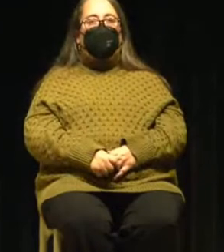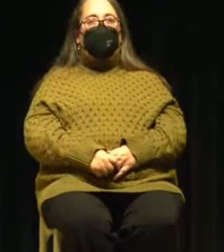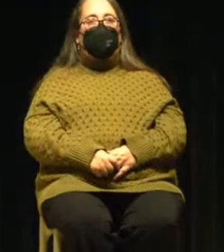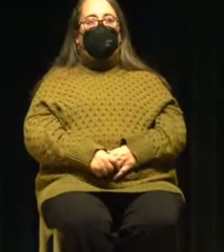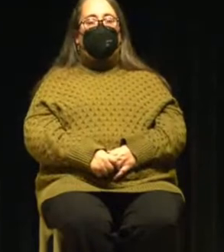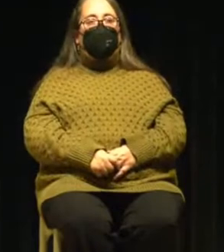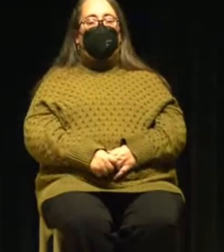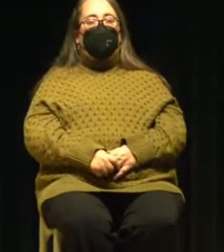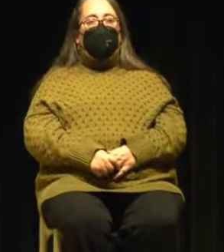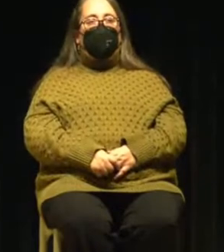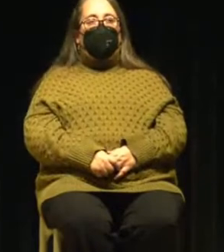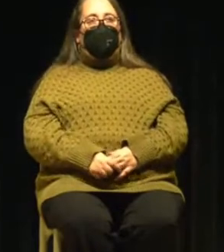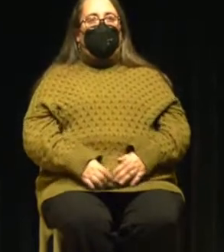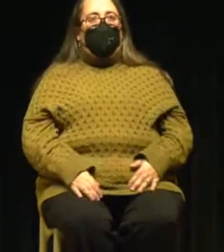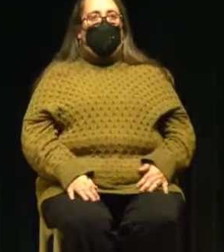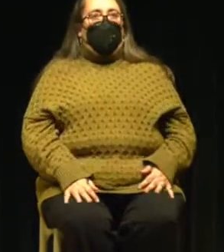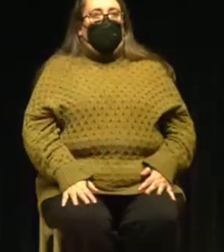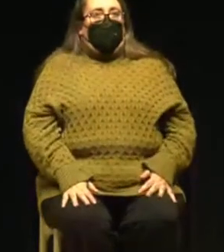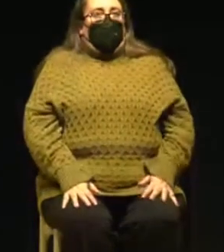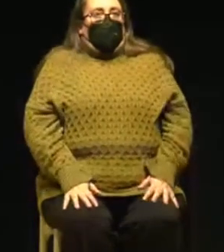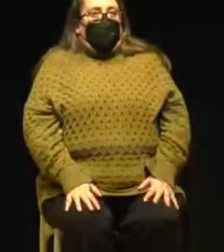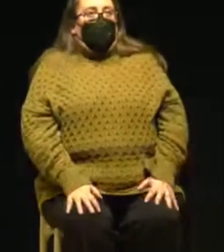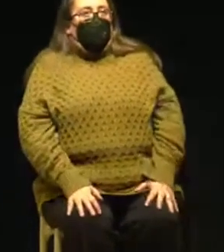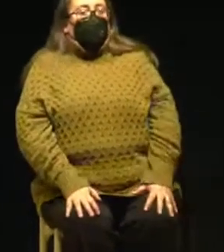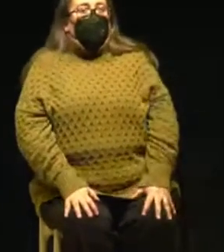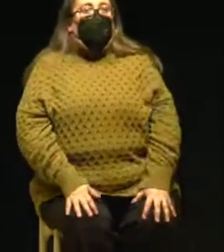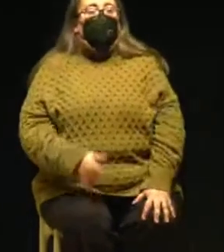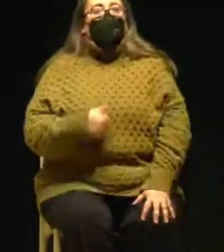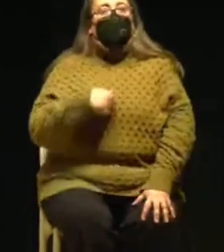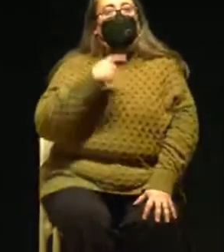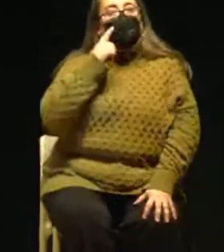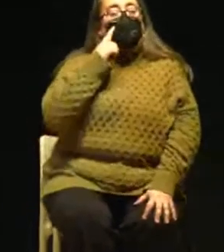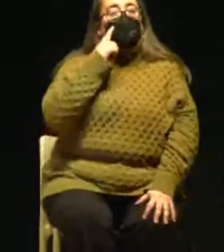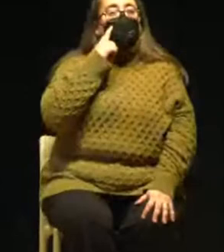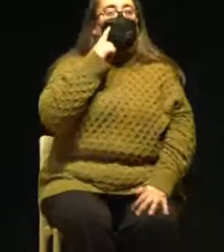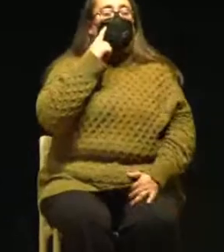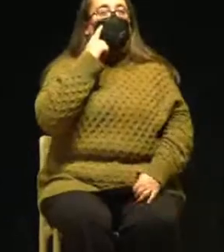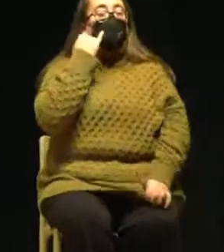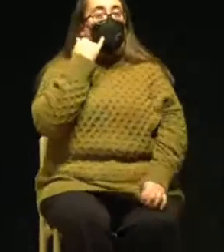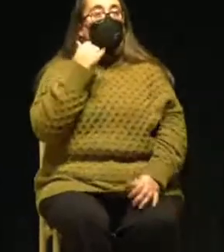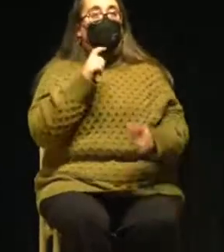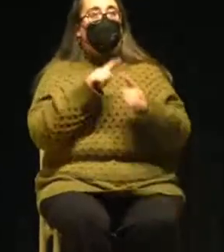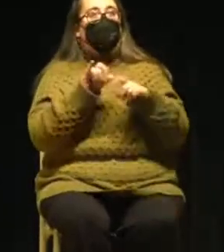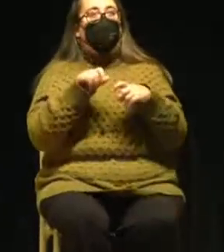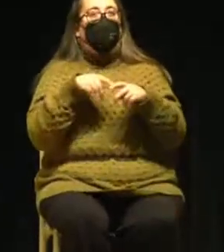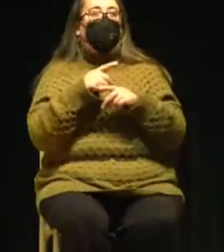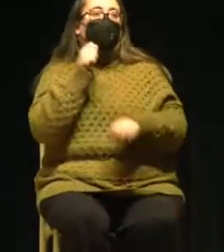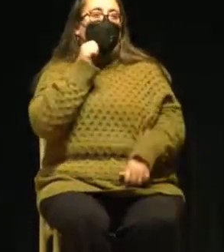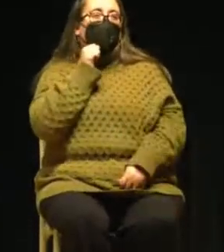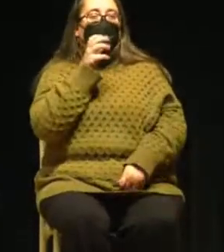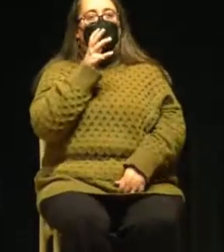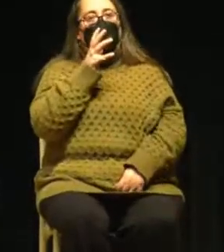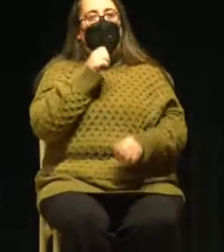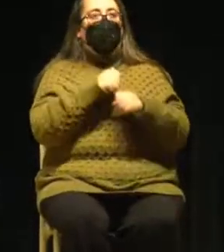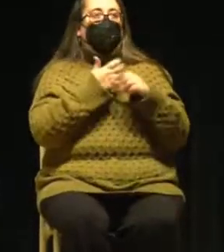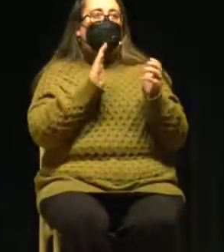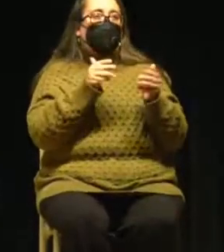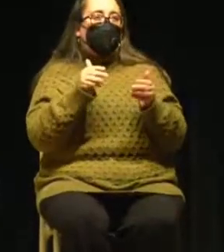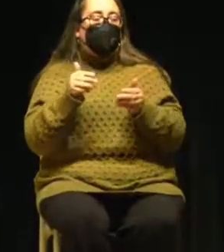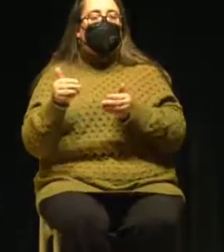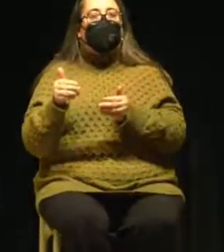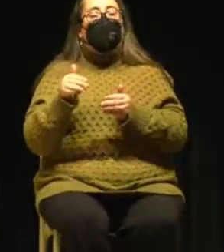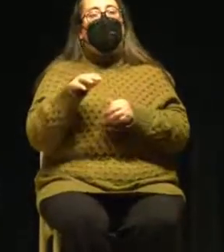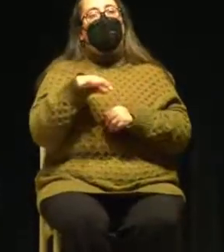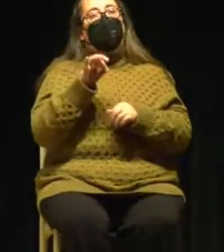what I've said to her, I think it's a happy medium. Mm-hmm. I said, if you want ever for me to be that kind of auntie mom who makes introductions and